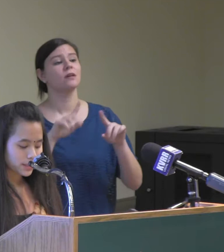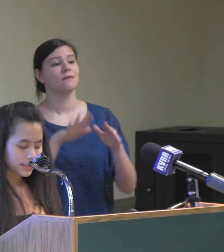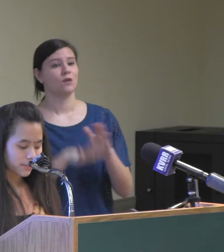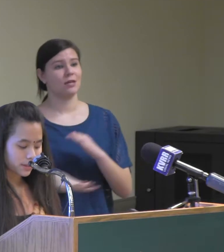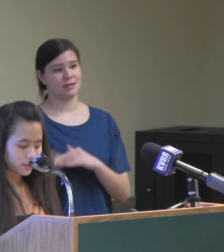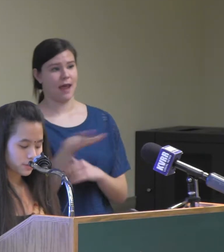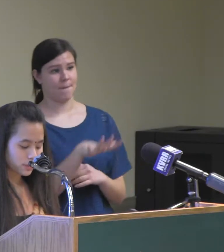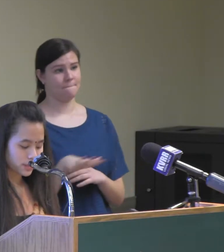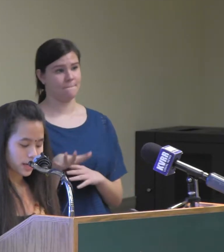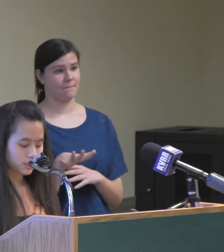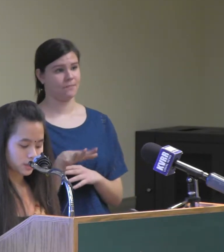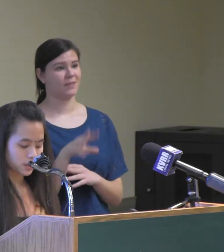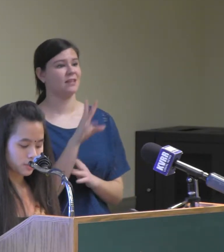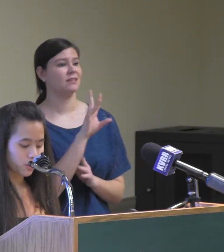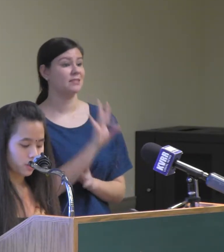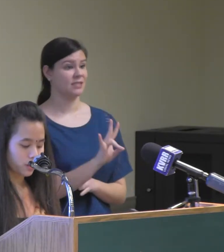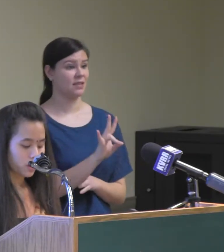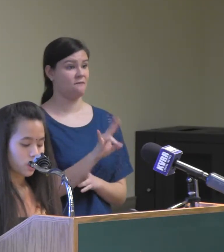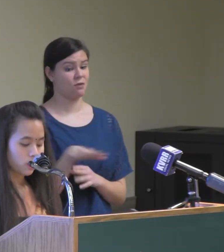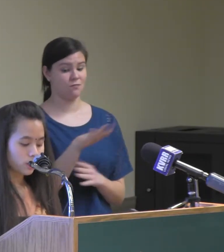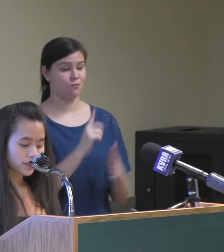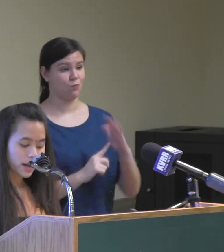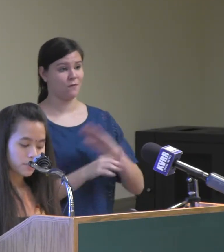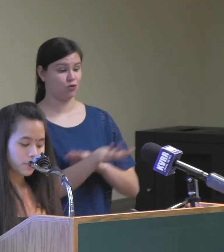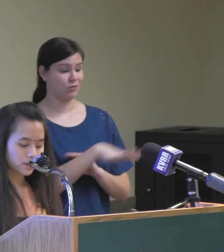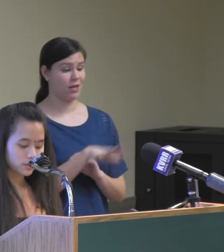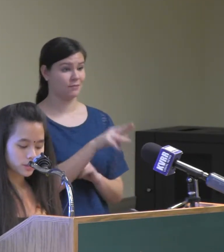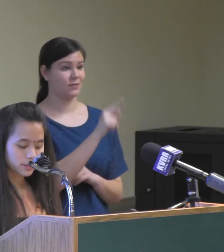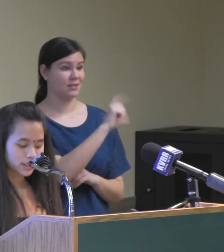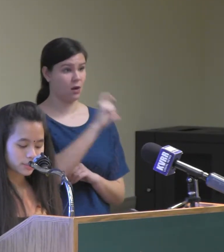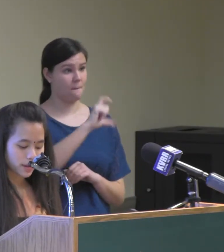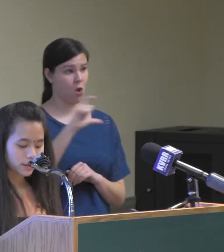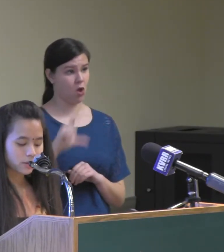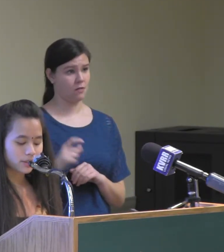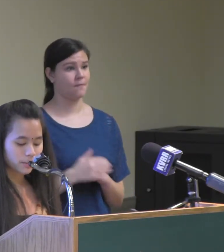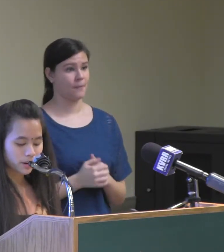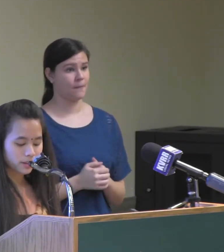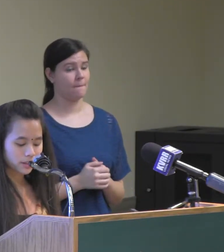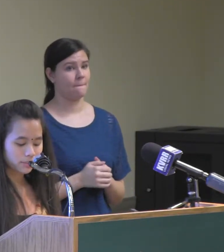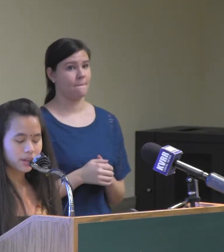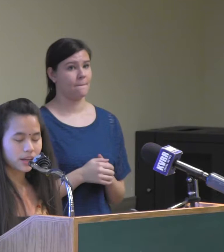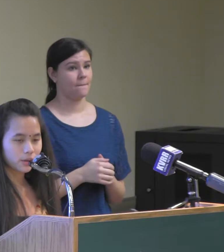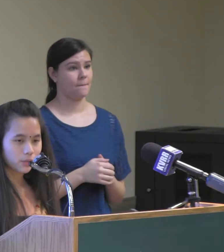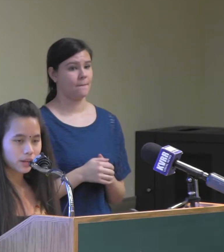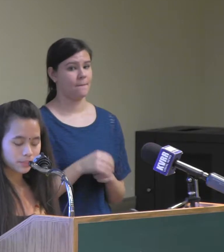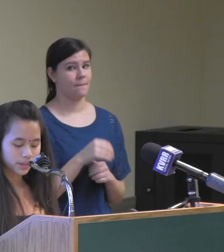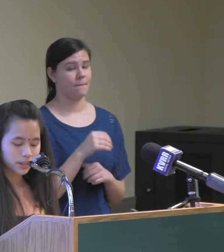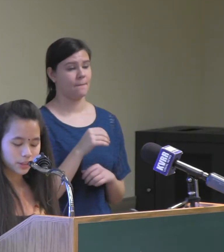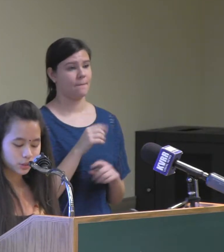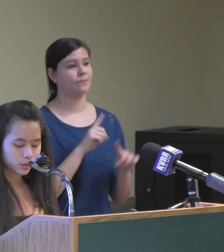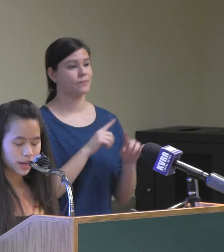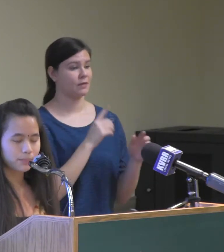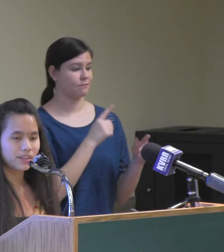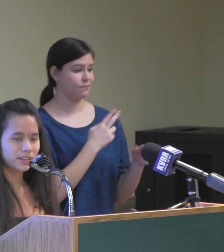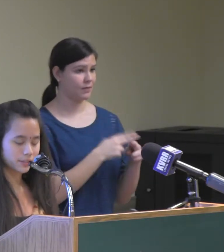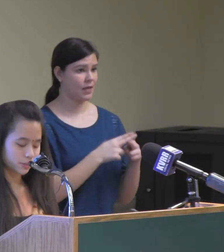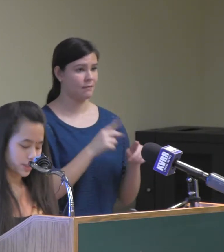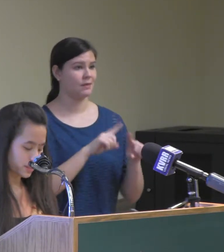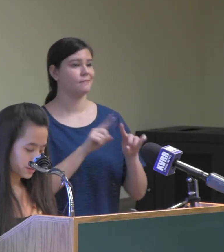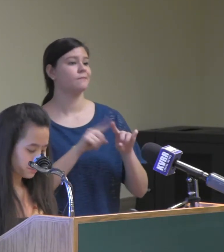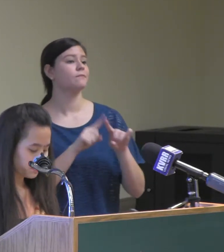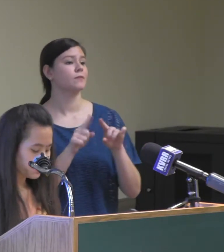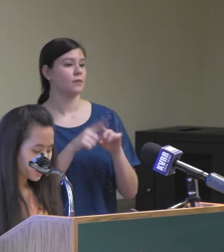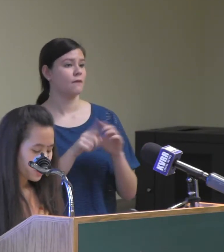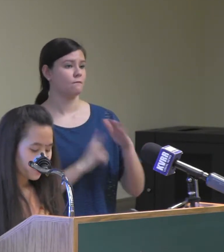There were 7 refugee camps in Nepal: Golda, Patri, Timai, Kudnabari, Belagi 1, Belagi 2, and Belagi